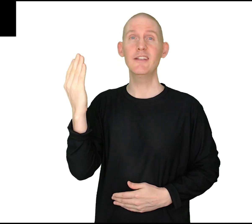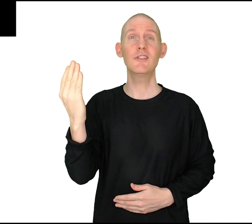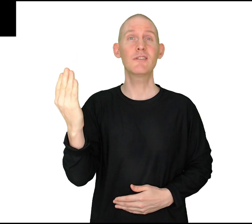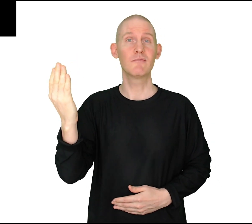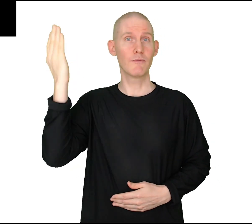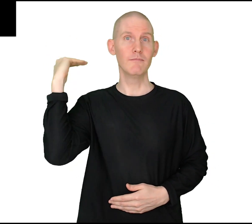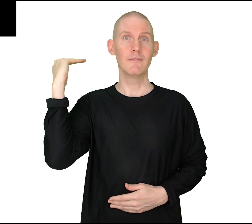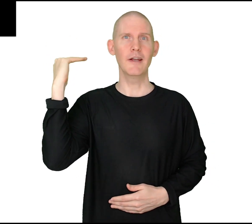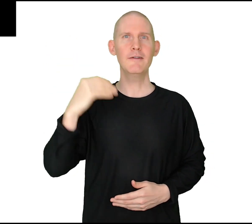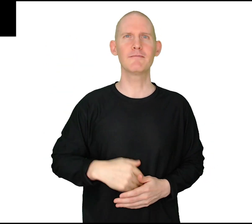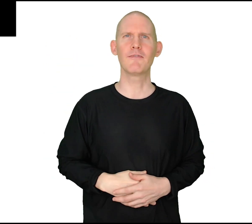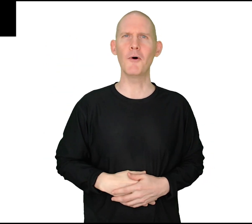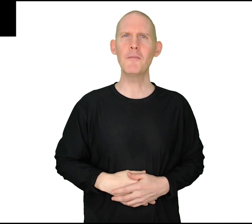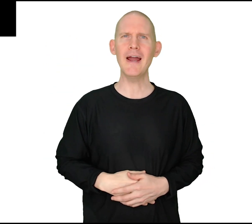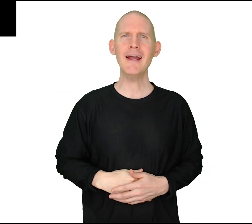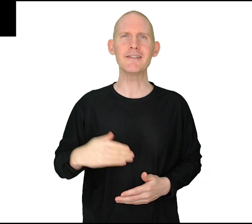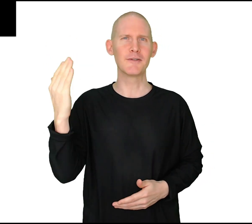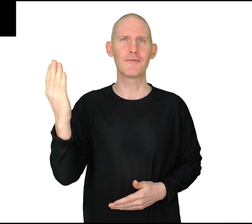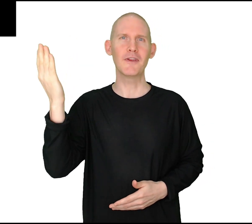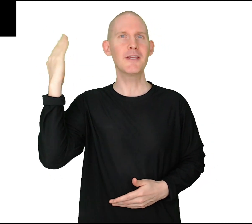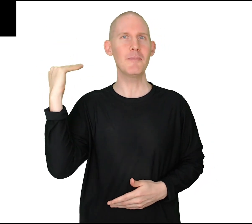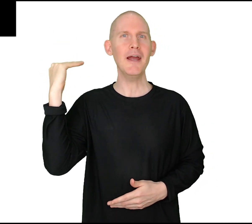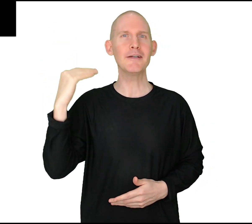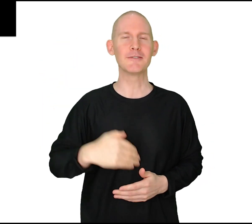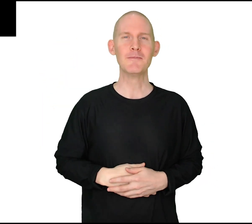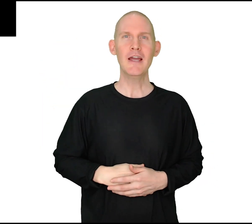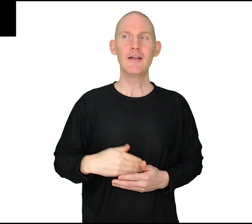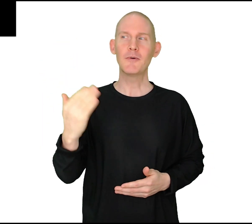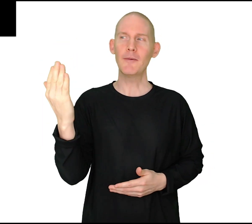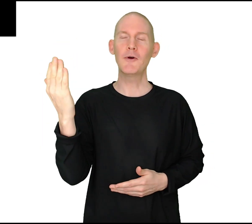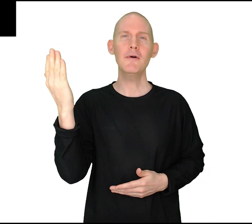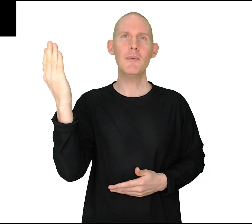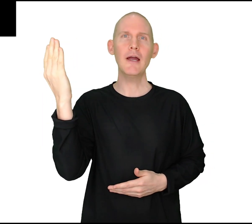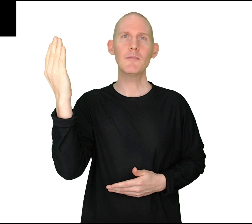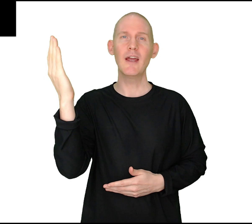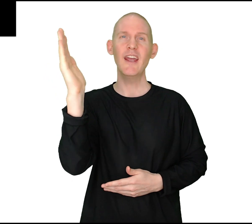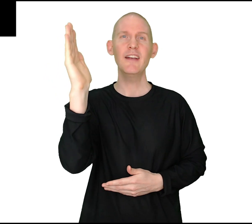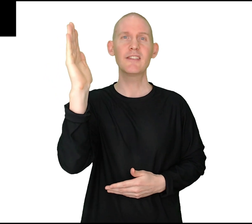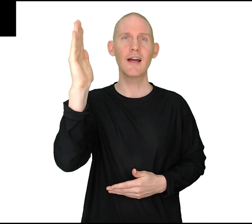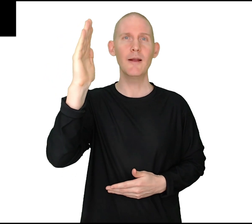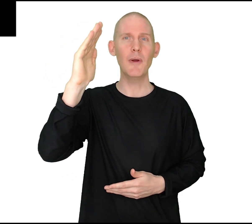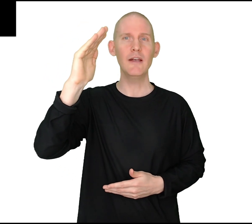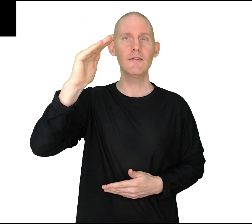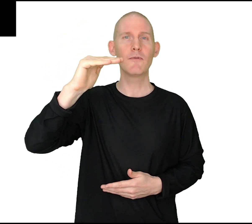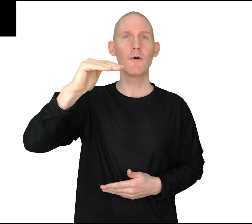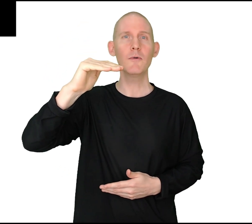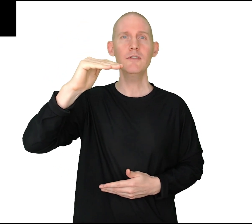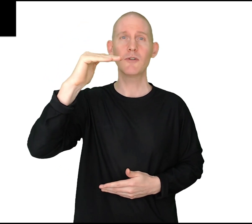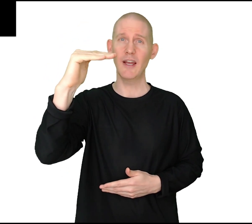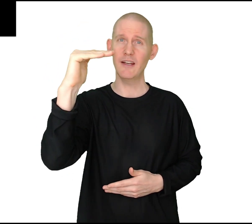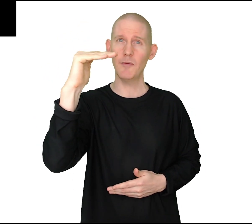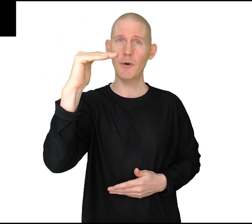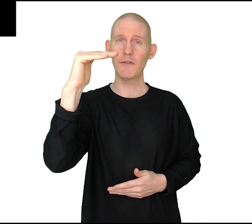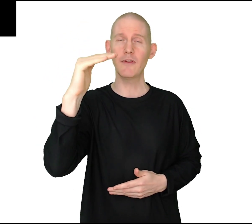just let it flow past, flick it past. When I'm going back, my hand is kind of bending forward, so I end up about like